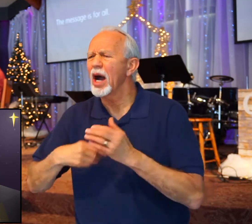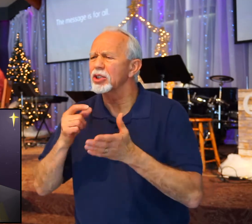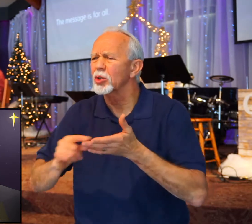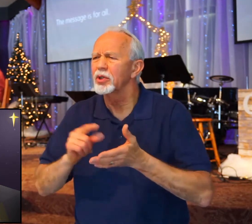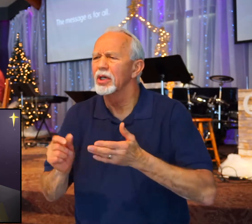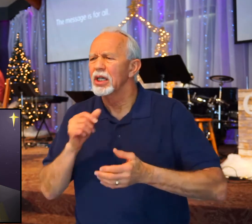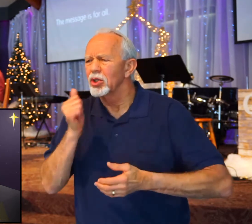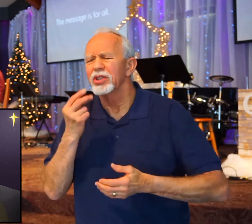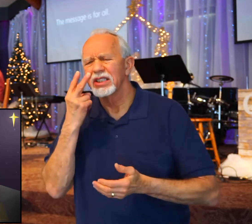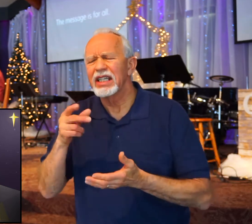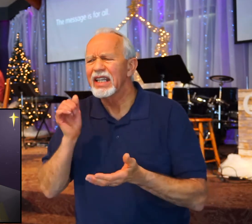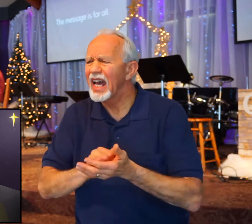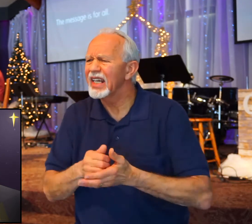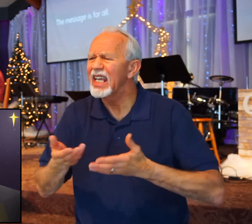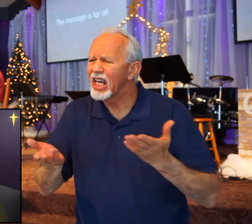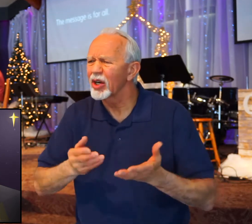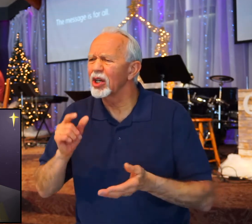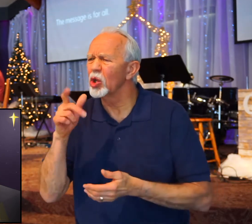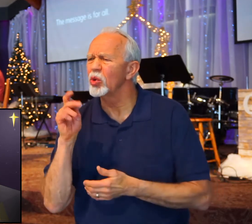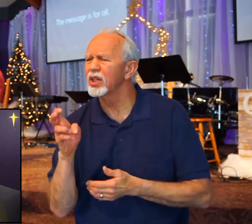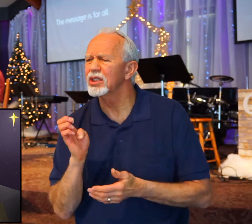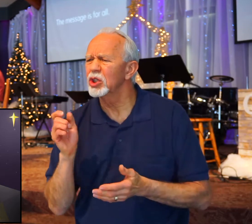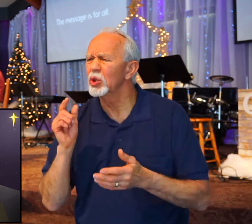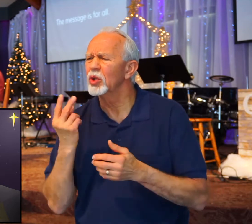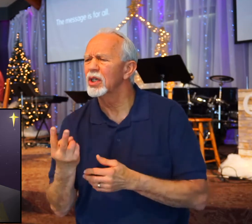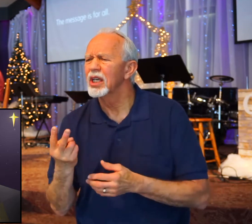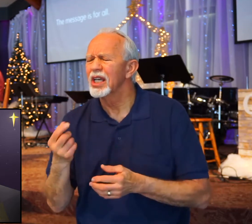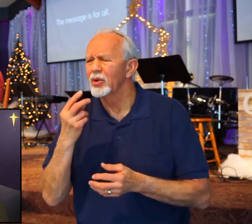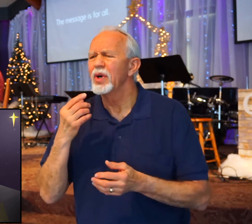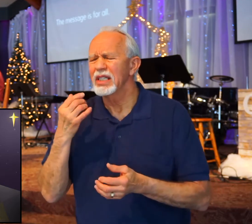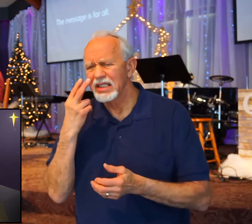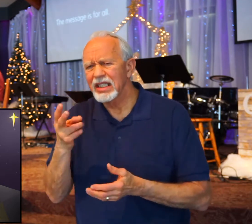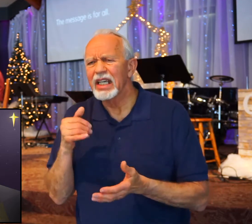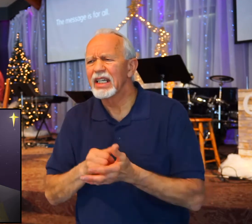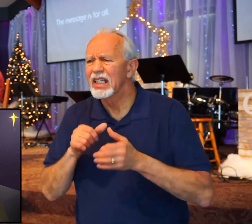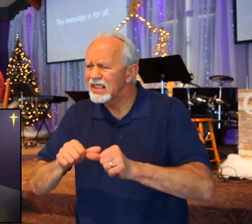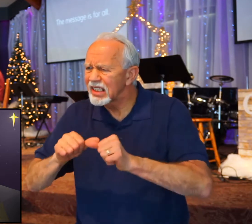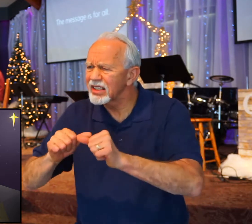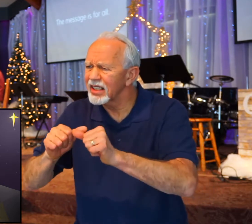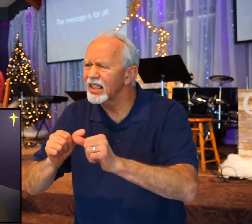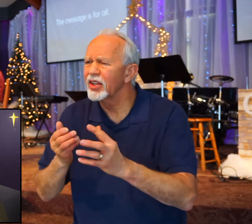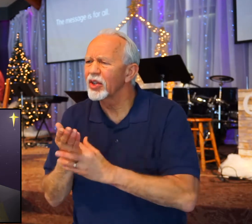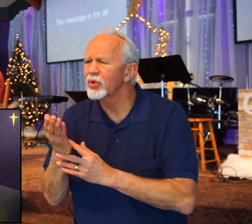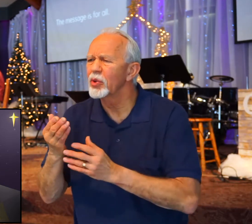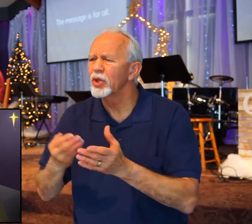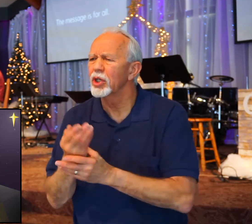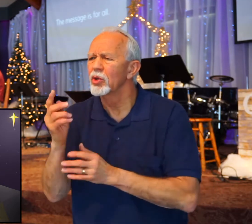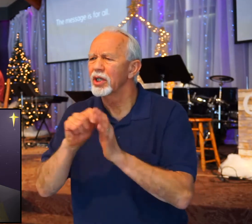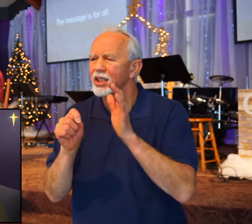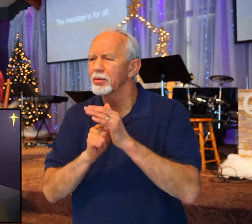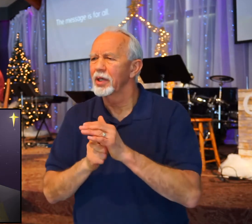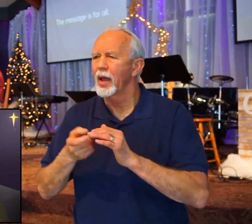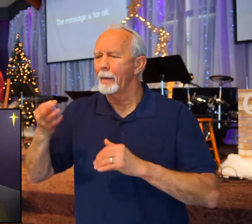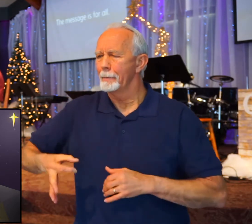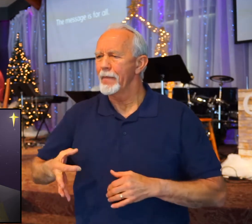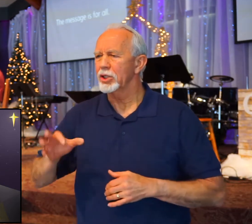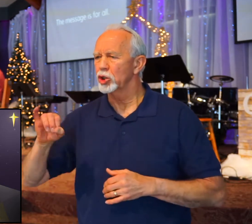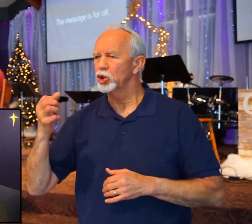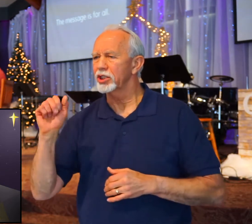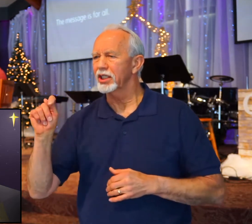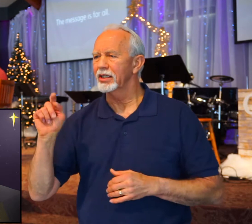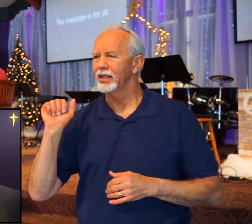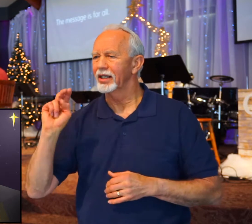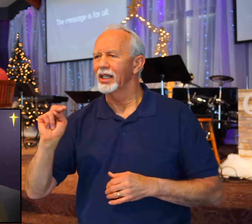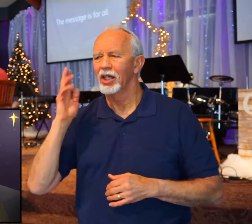don't just see that here in Luke 2. We see it consistently throughout the New Testament. And so Pastor Justin's going to help us see that for